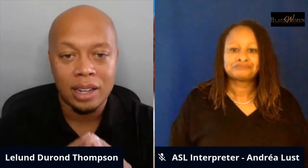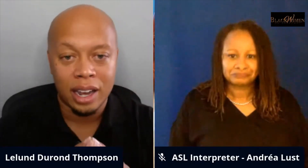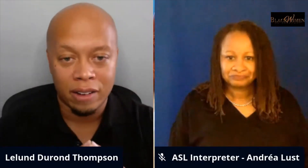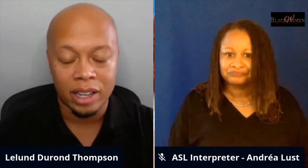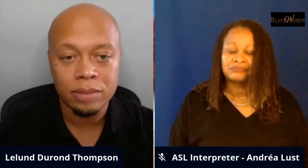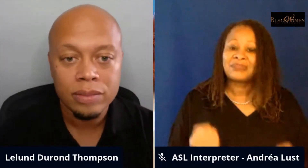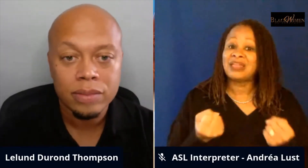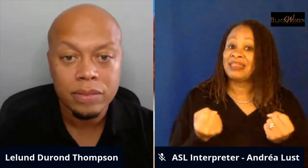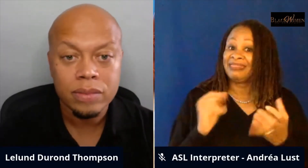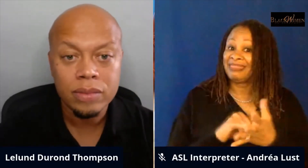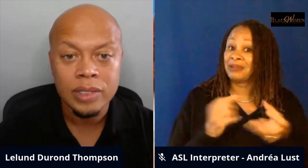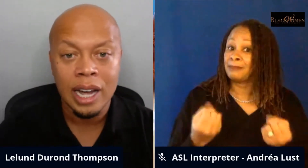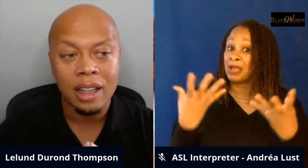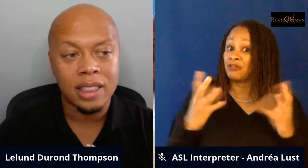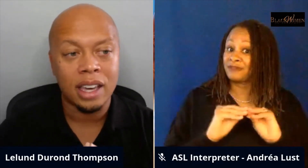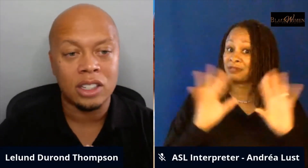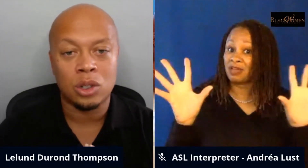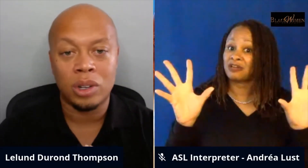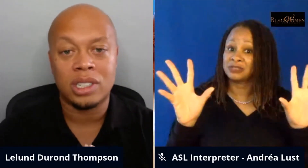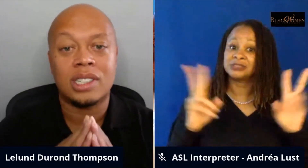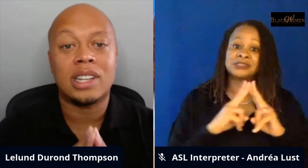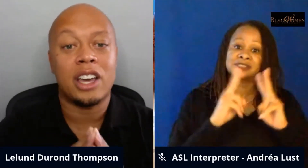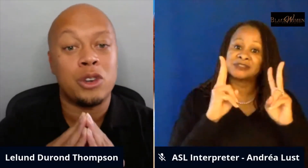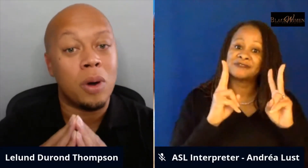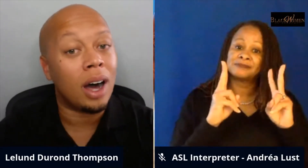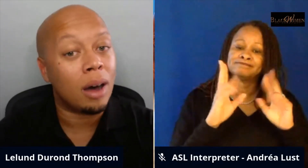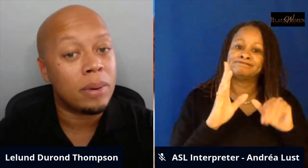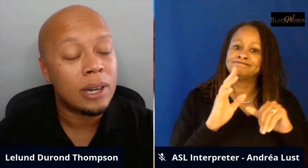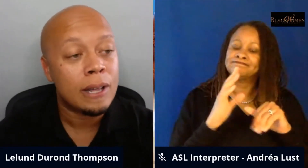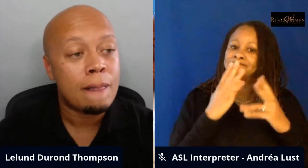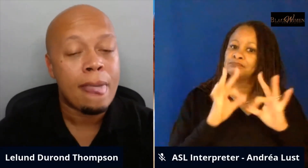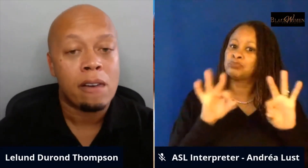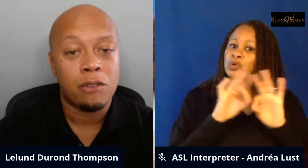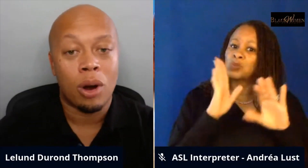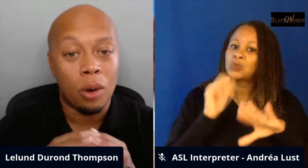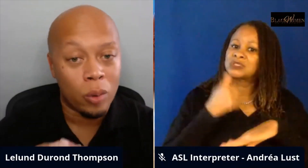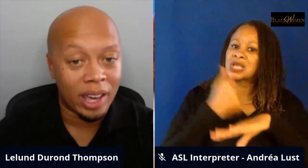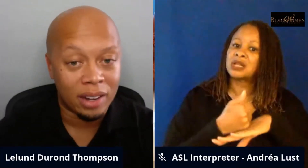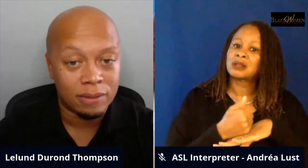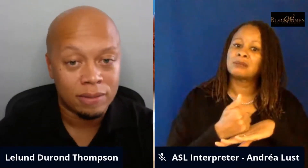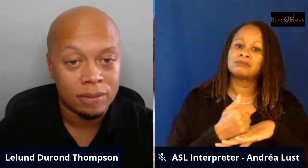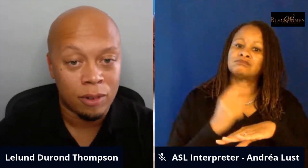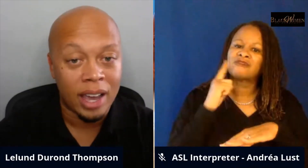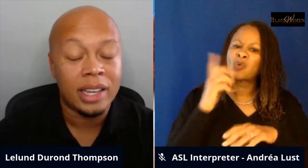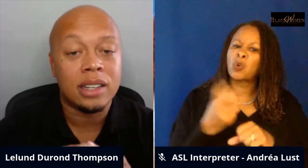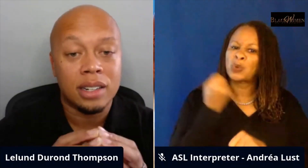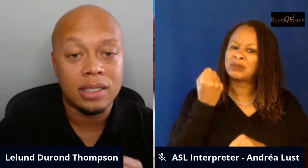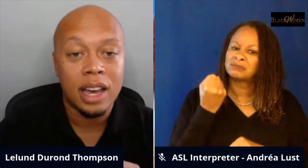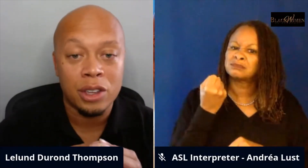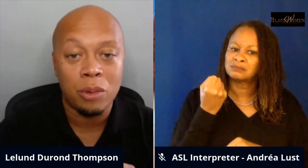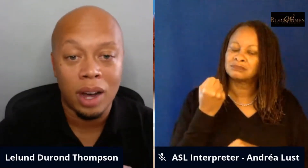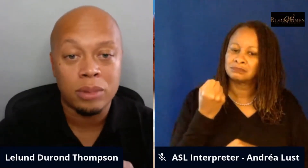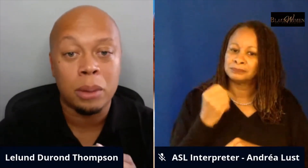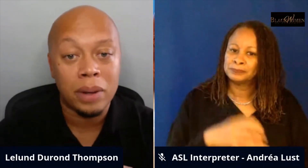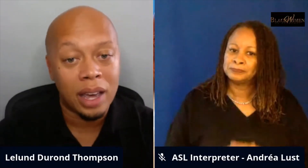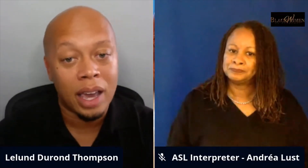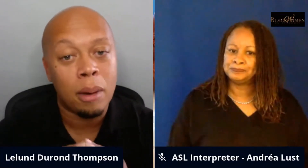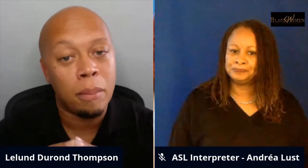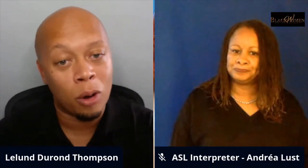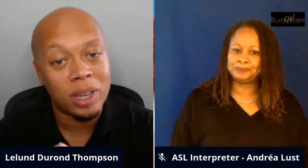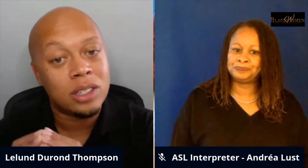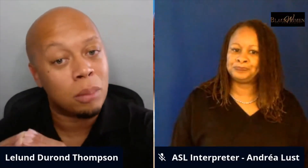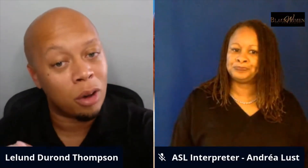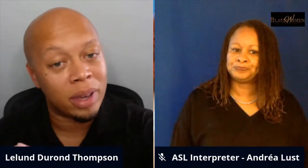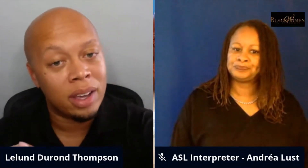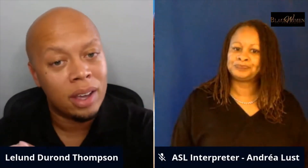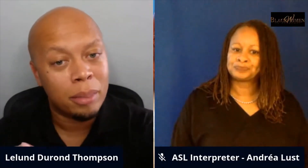of clarity, I think, is going to set you up for a win, right? It's going to set you up to play